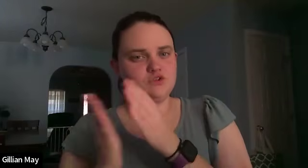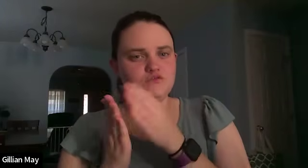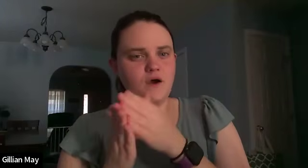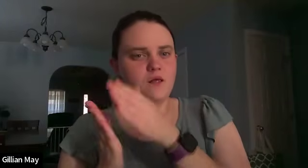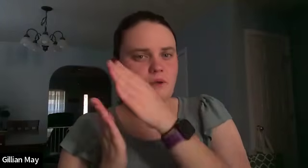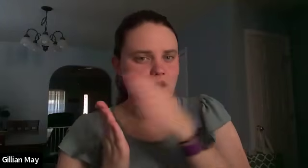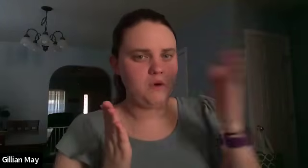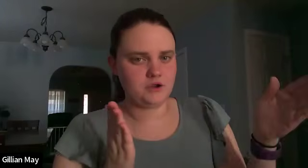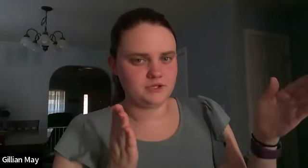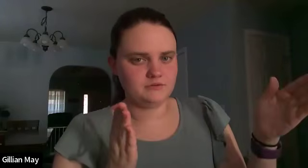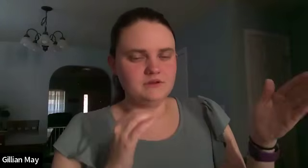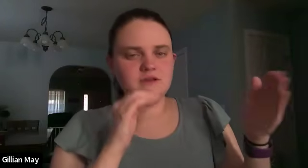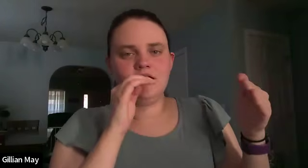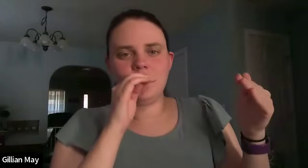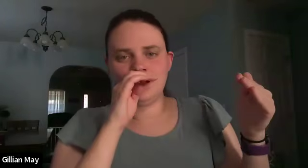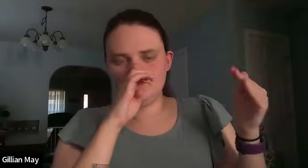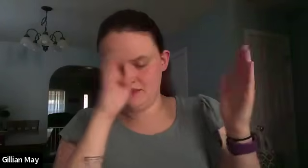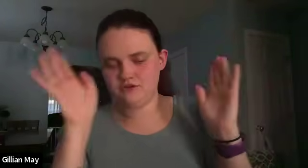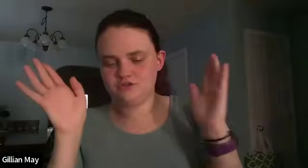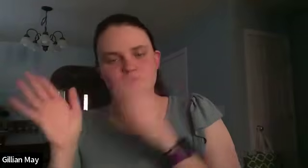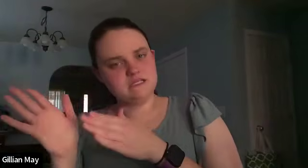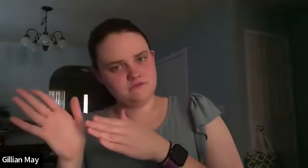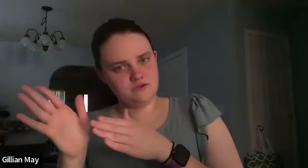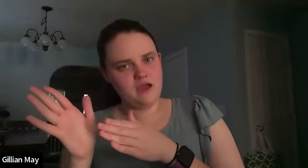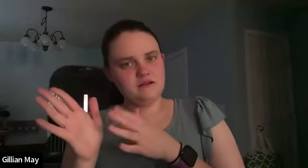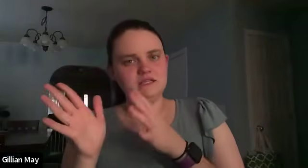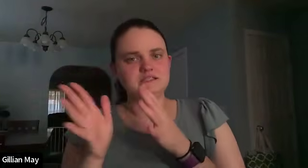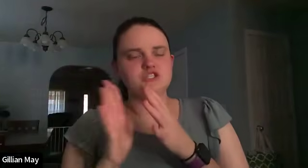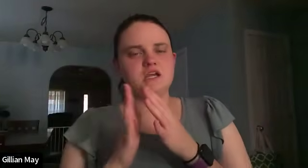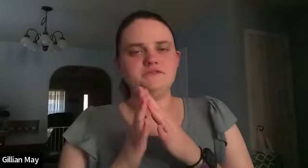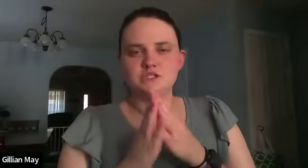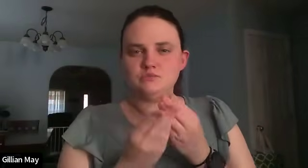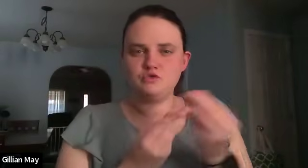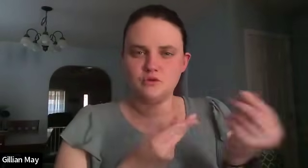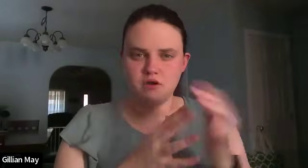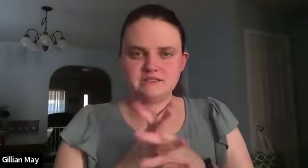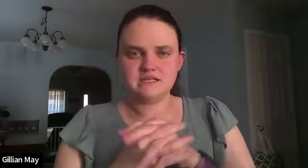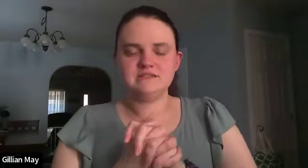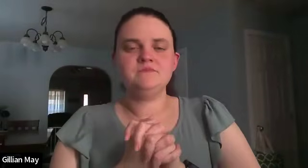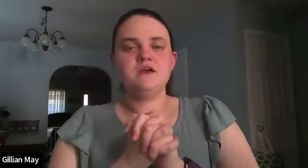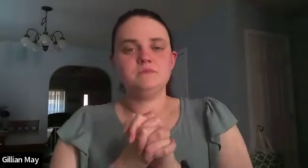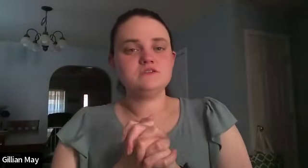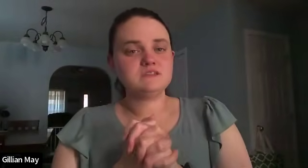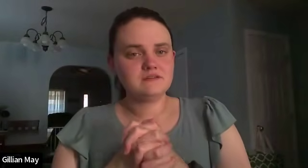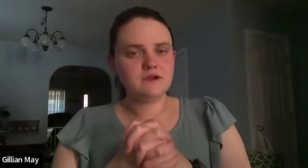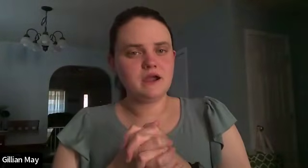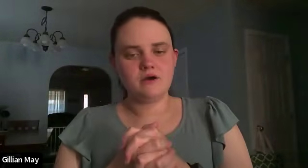do follow how are you. And there's a reason for that. It's just kind of a smoother process. But so the sign for